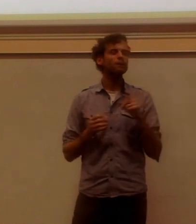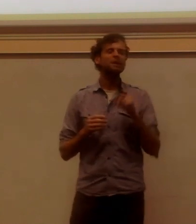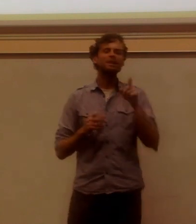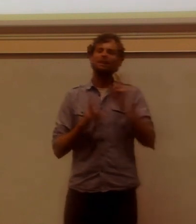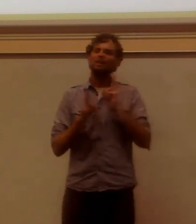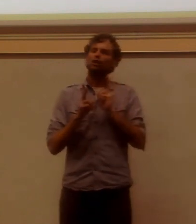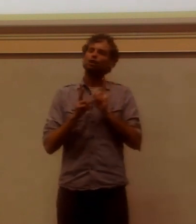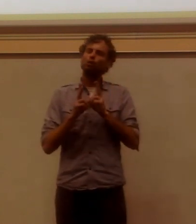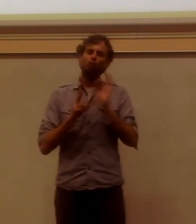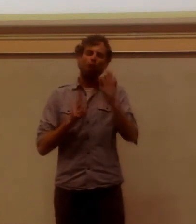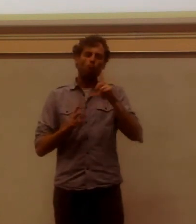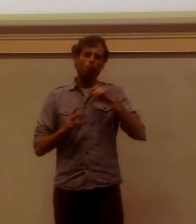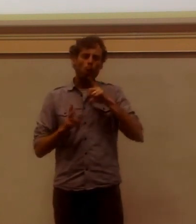many calls as they wanted to one day.